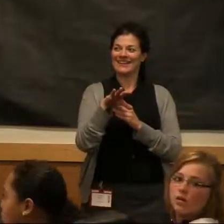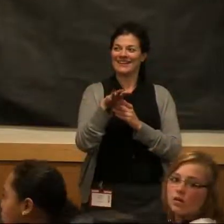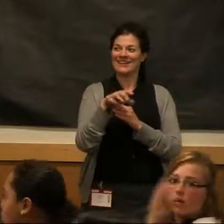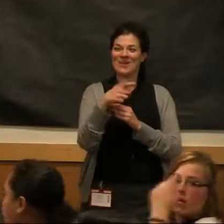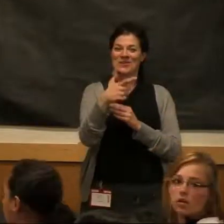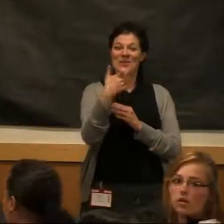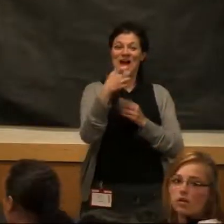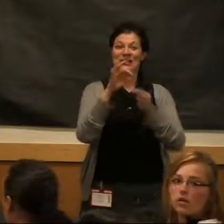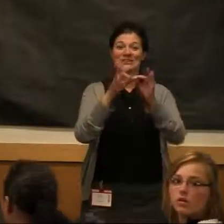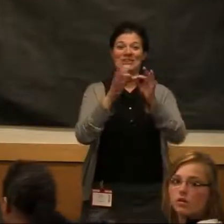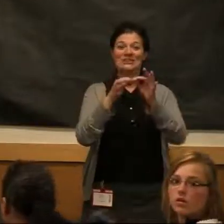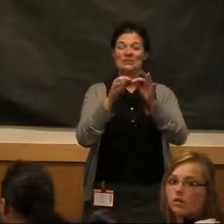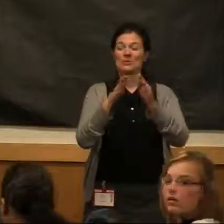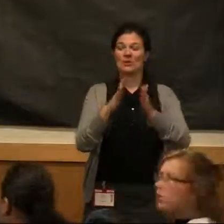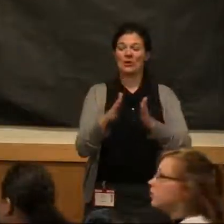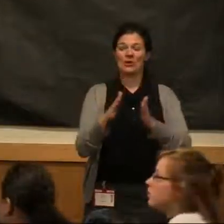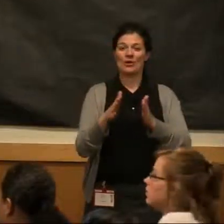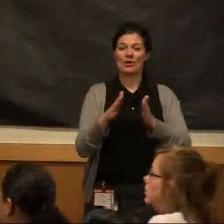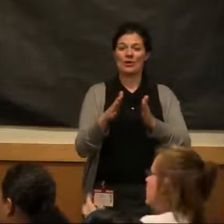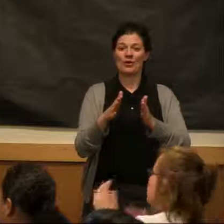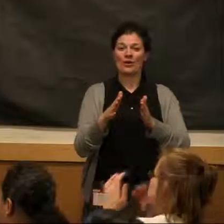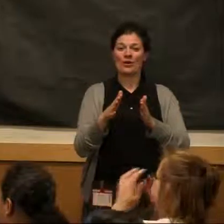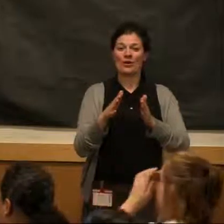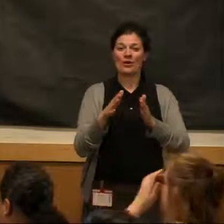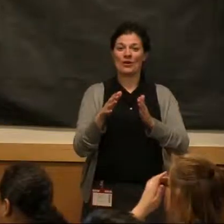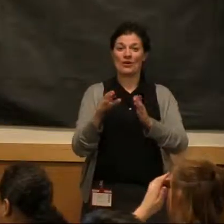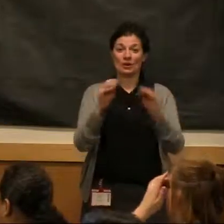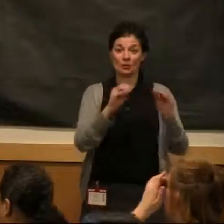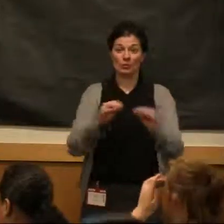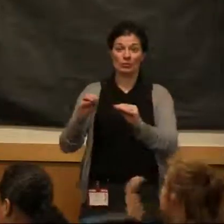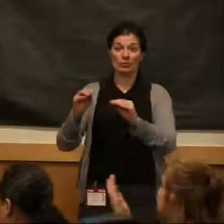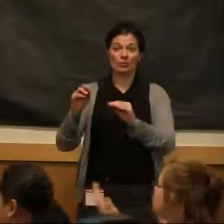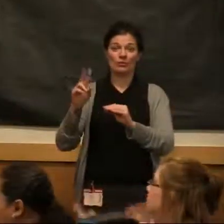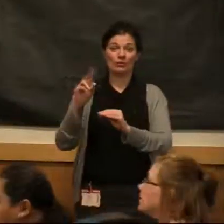Watch the interpreter. Can you move? No. Can you move, please?